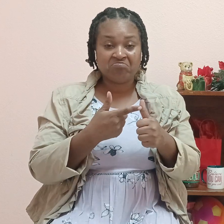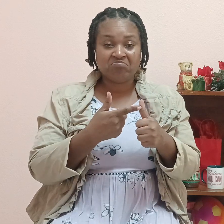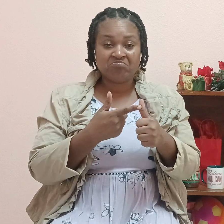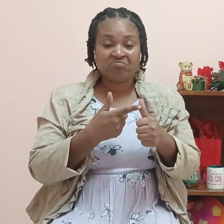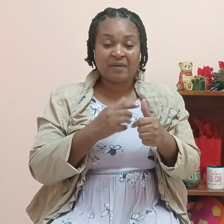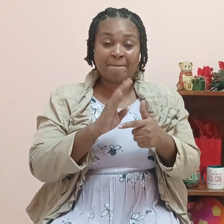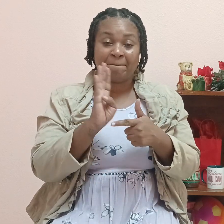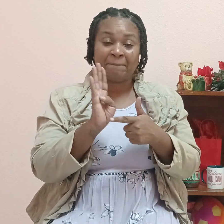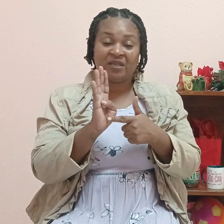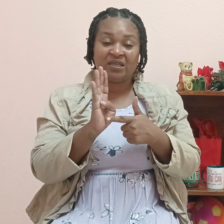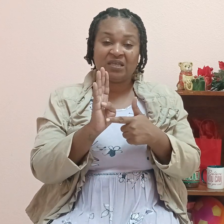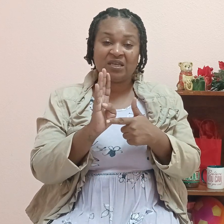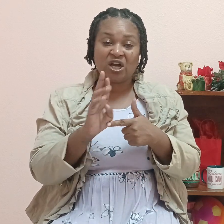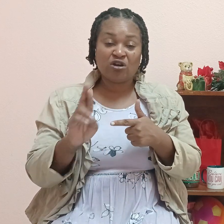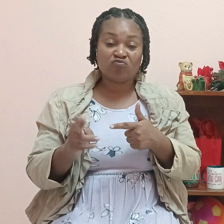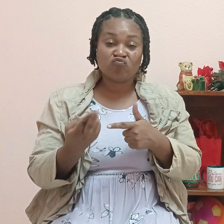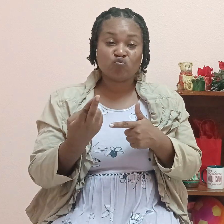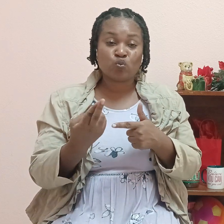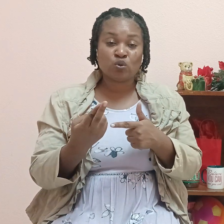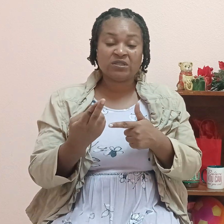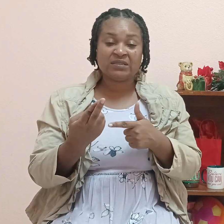B, roast breadfruit.